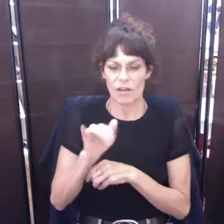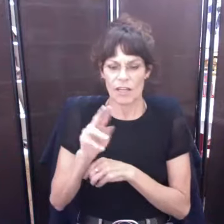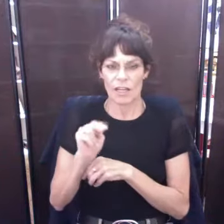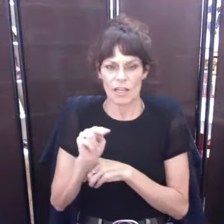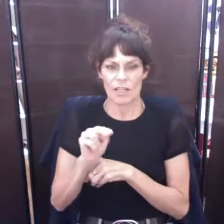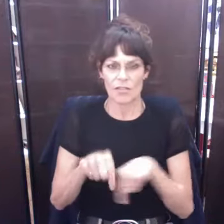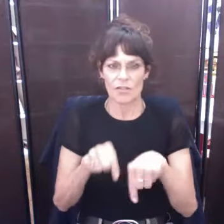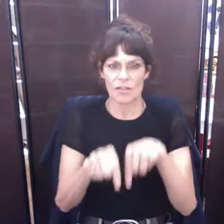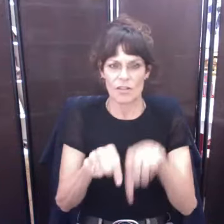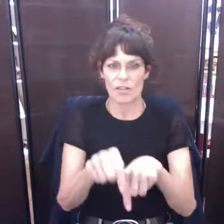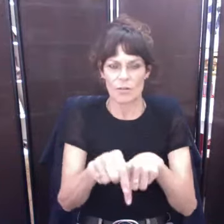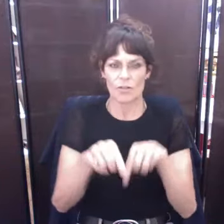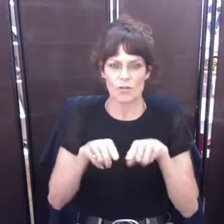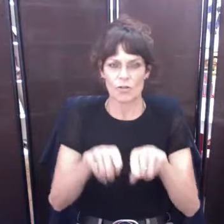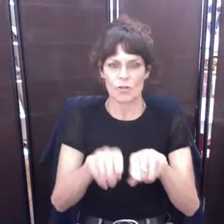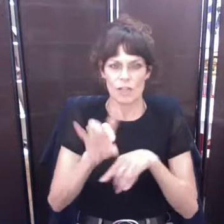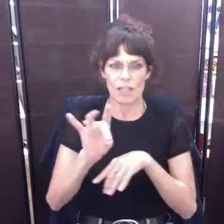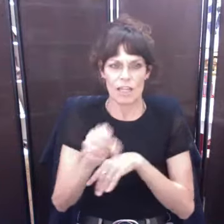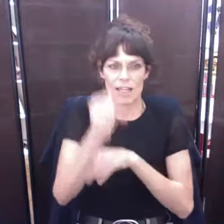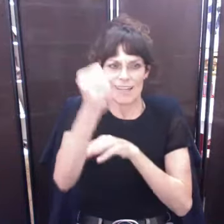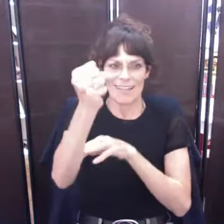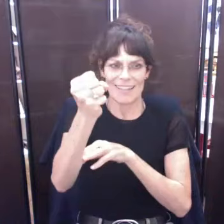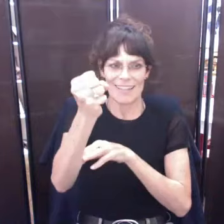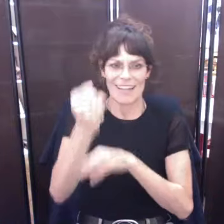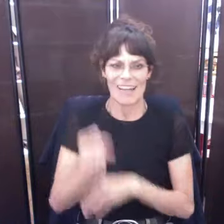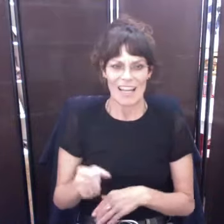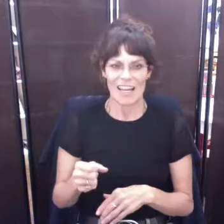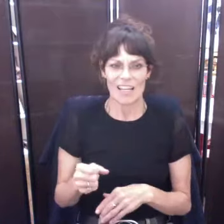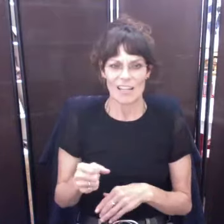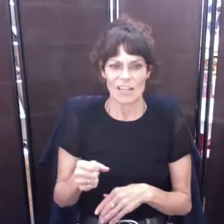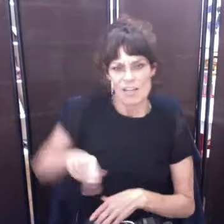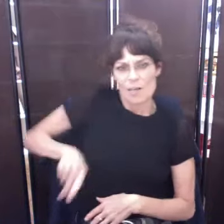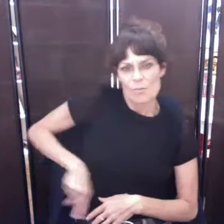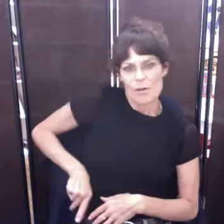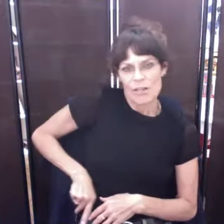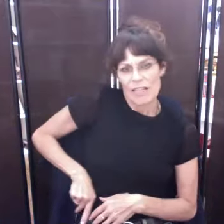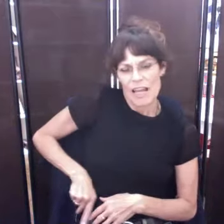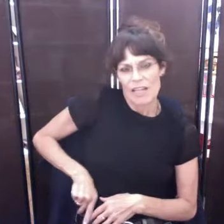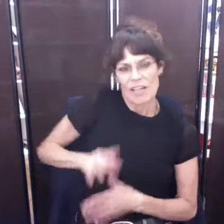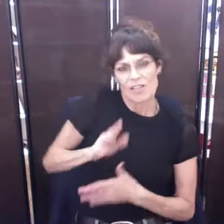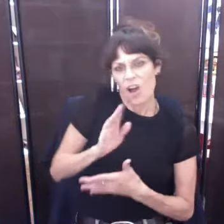of the 80s. Right, Carl? And your purse matched your shoes. That's all you cared about.